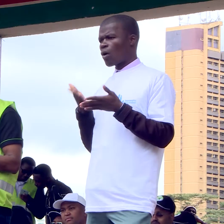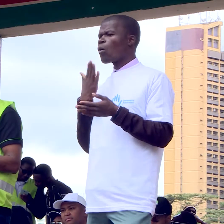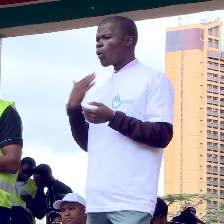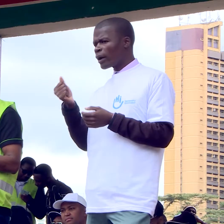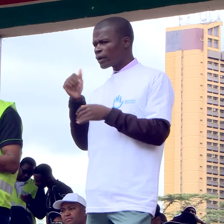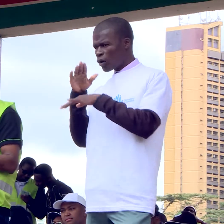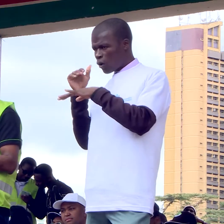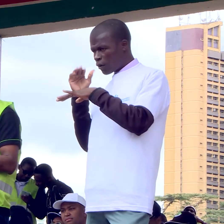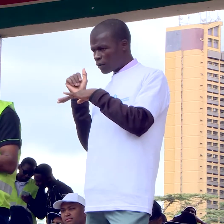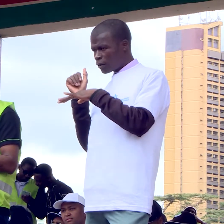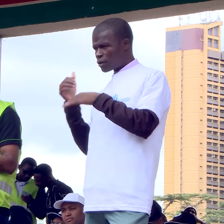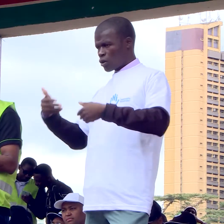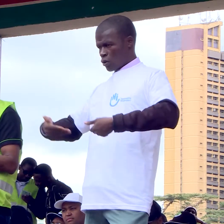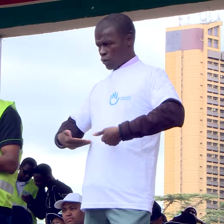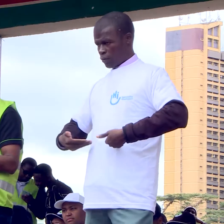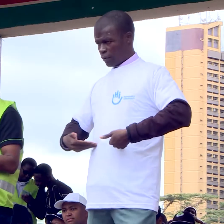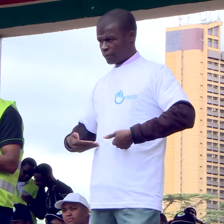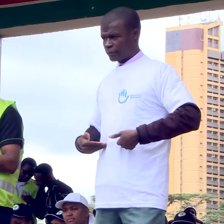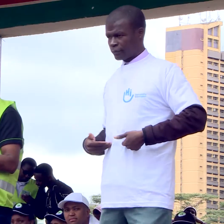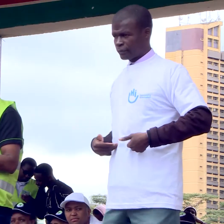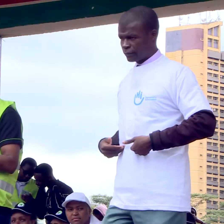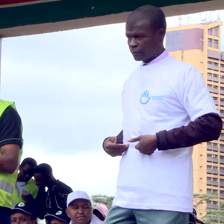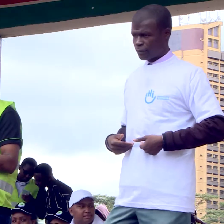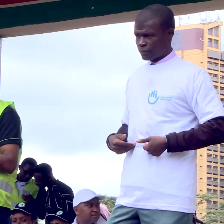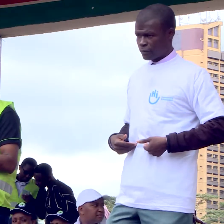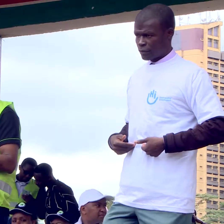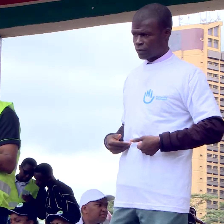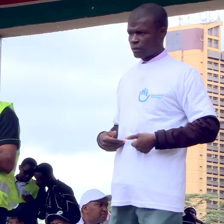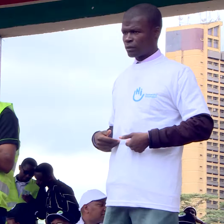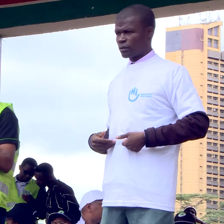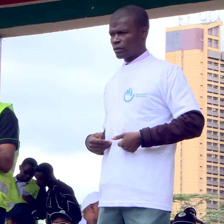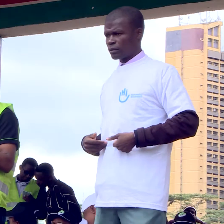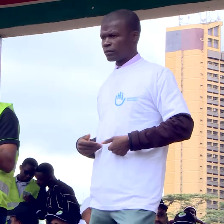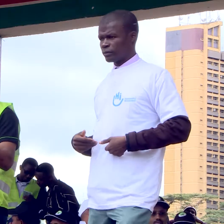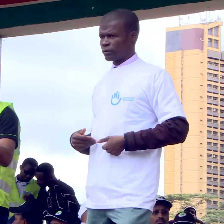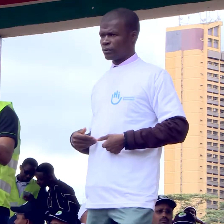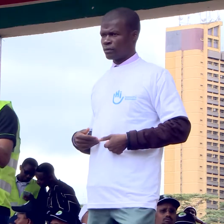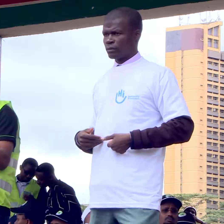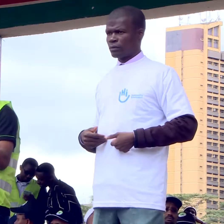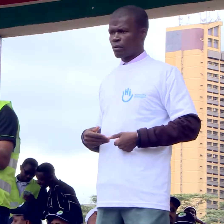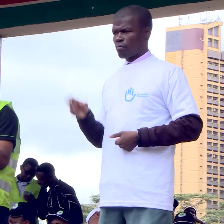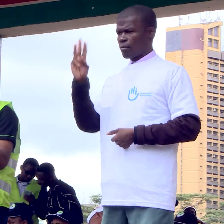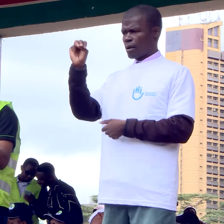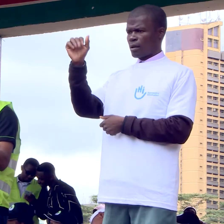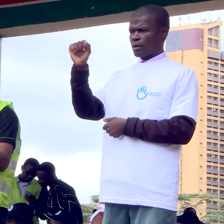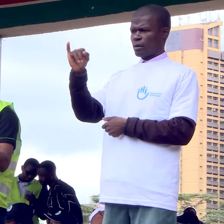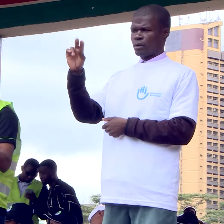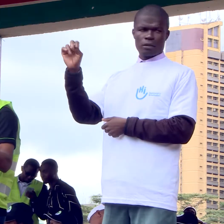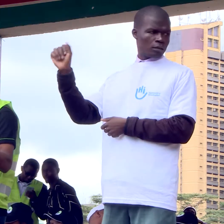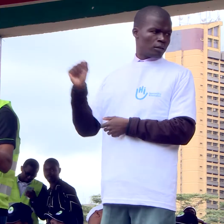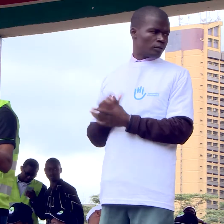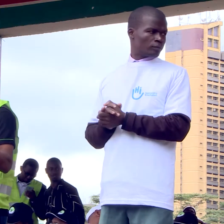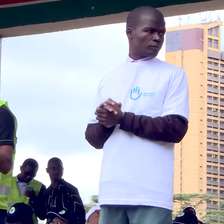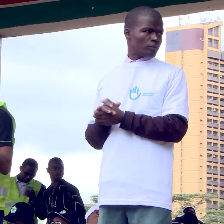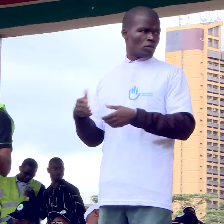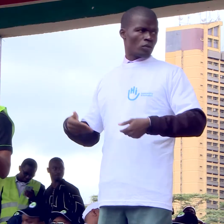a youth representative from YCC, Mr. Grayson Maina, to come and talk to us on this occasion. Karibu,